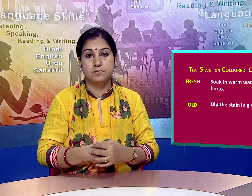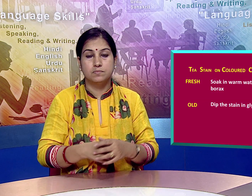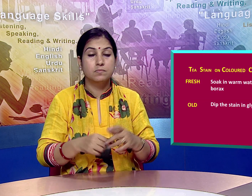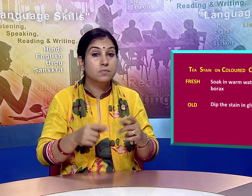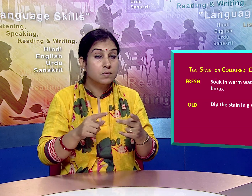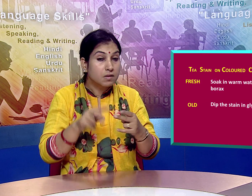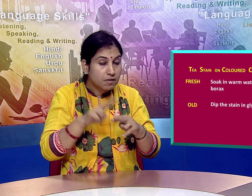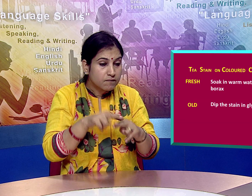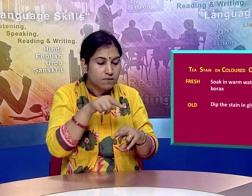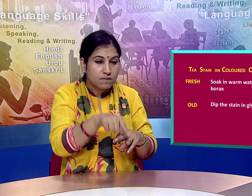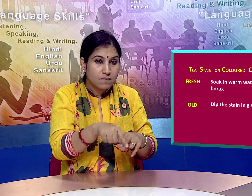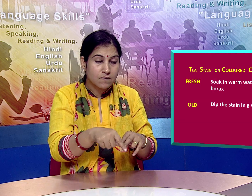And if the stain is old,